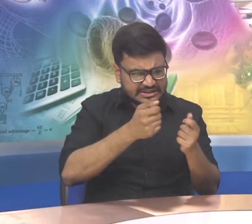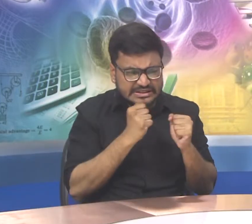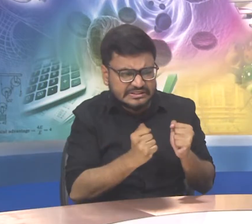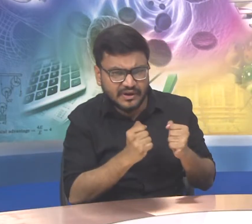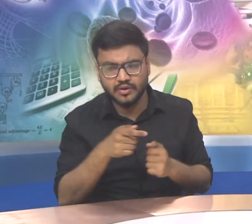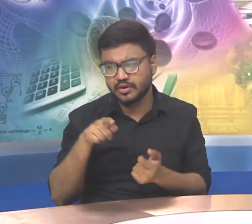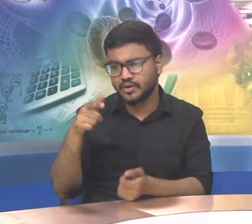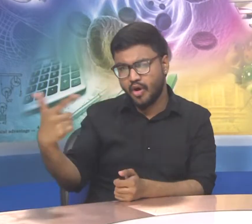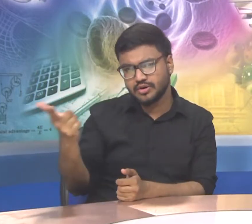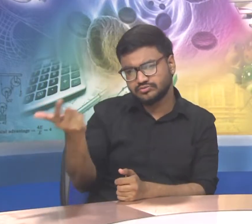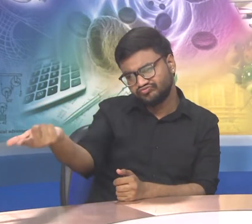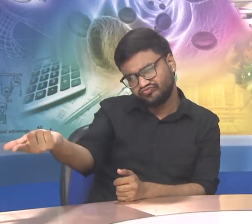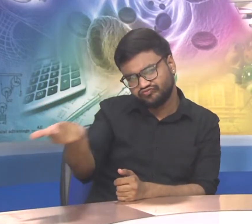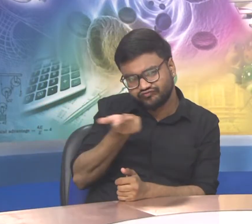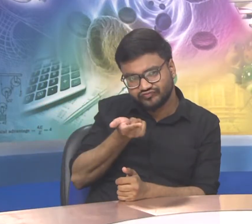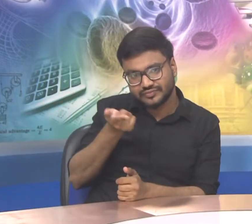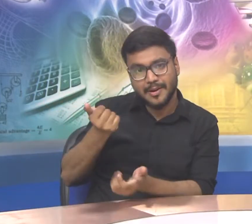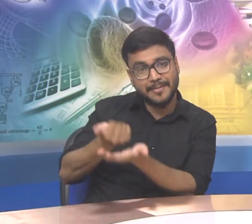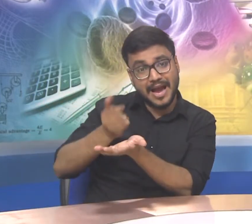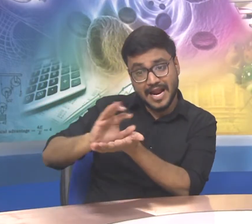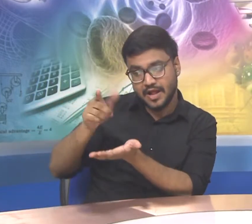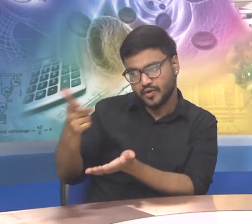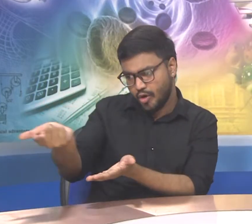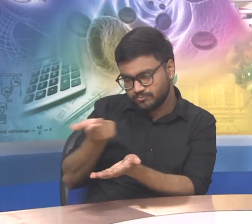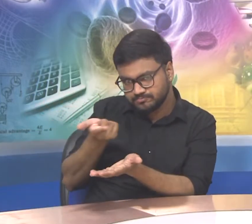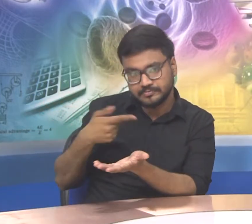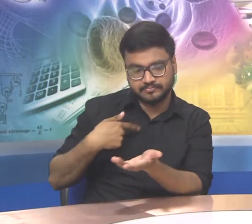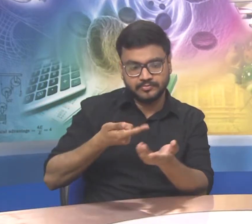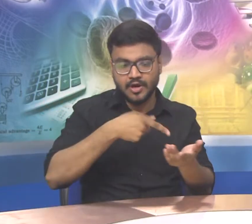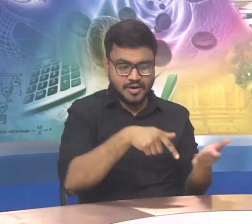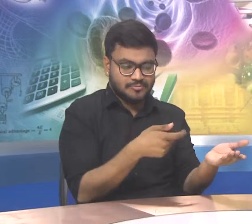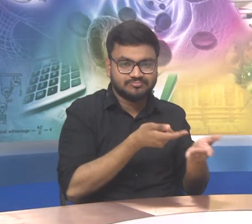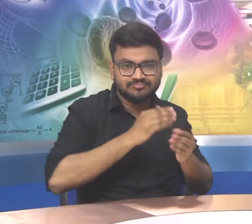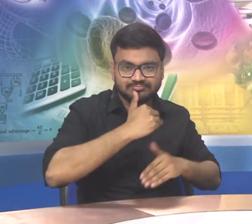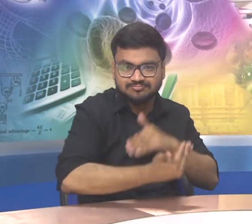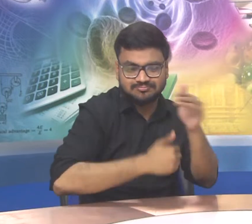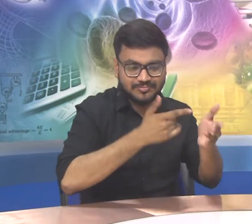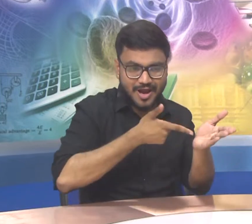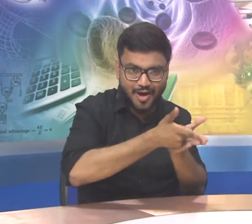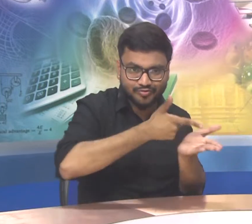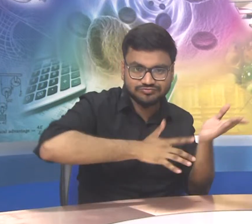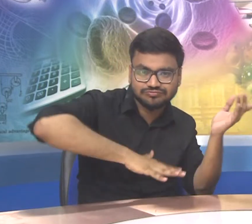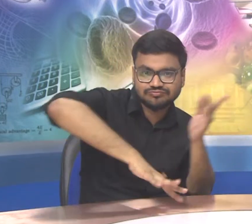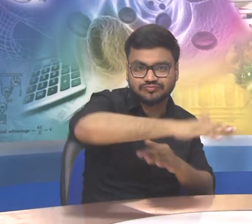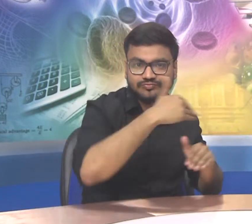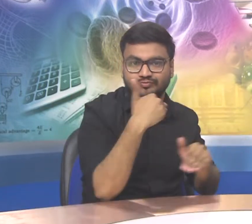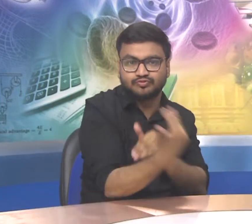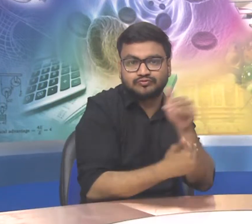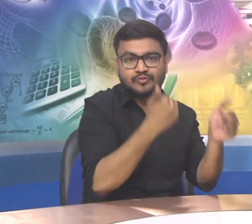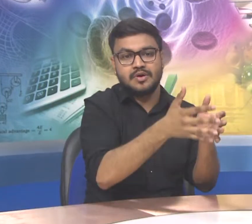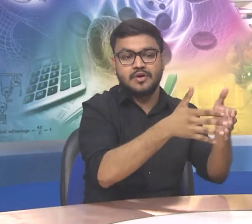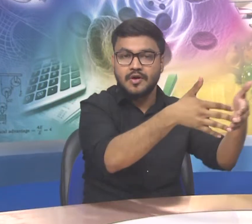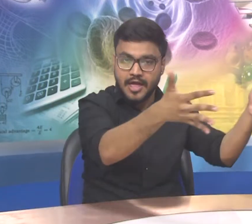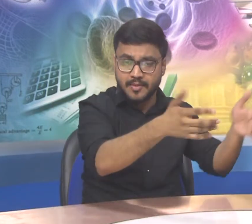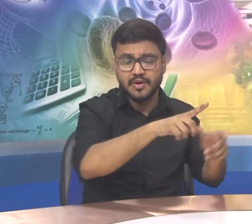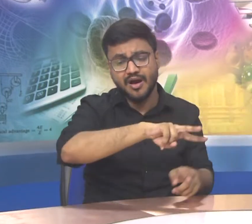local or professional community or sharing a common interest.